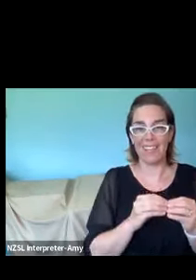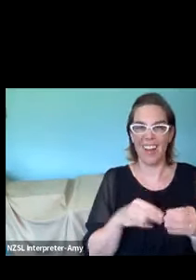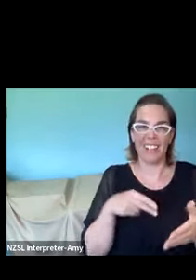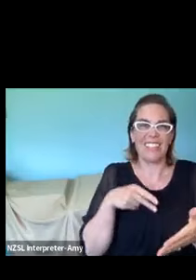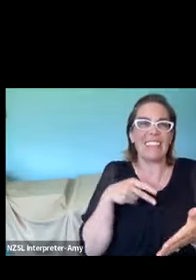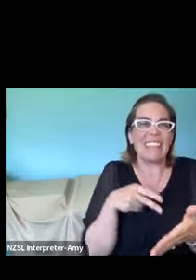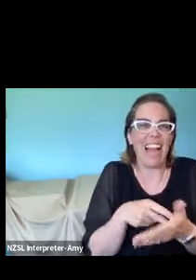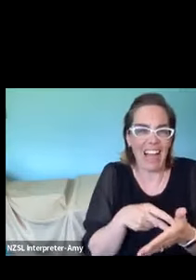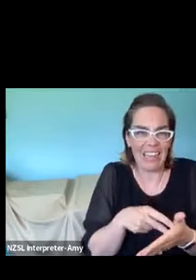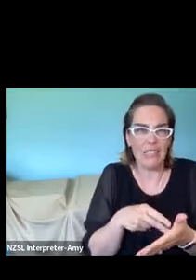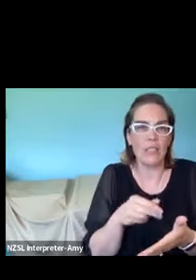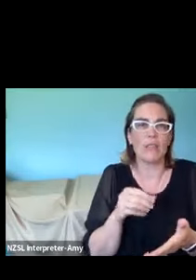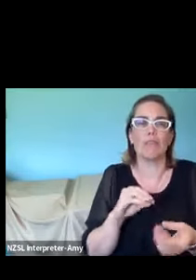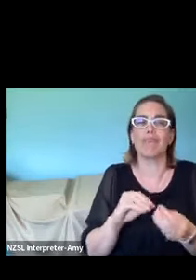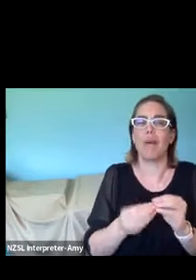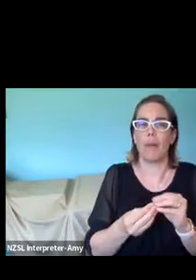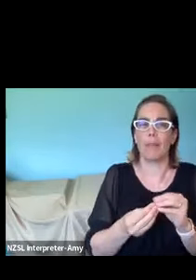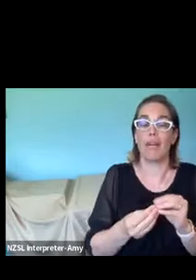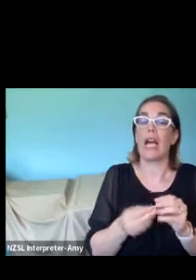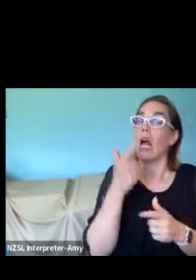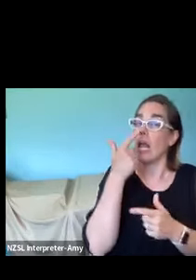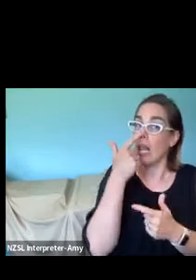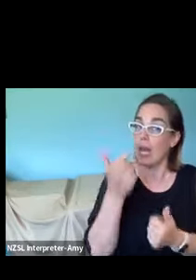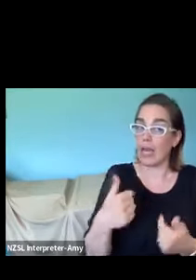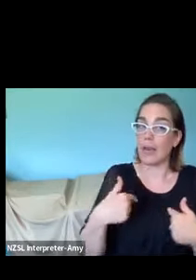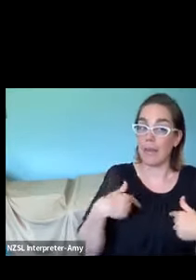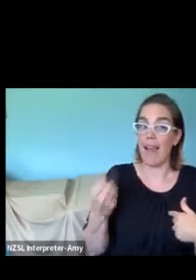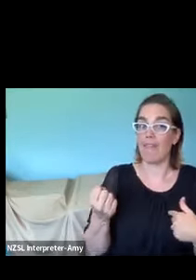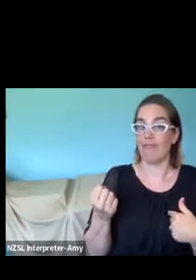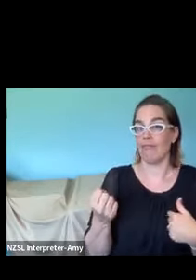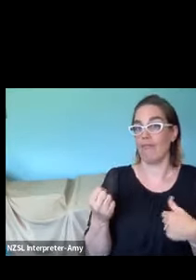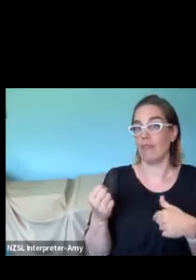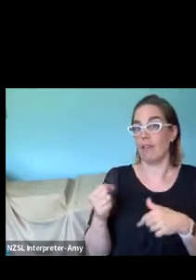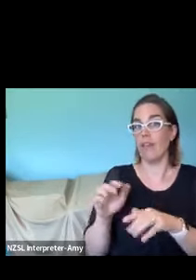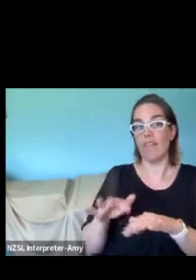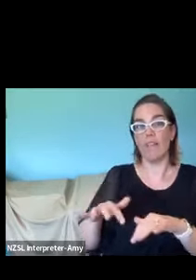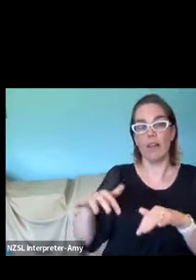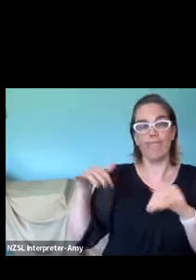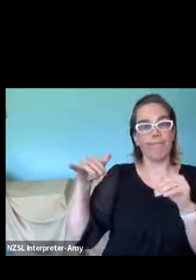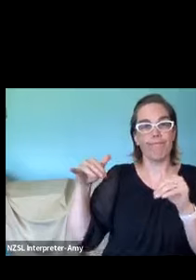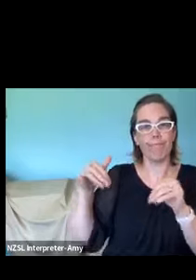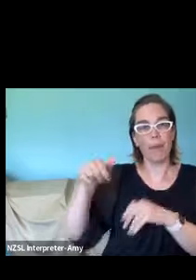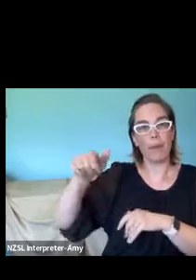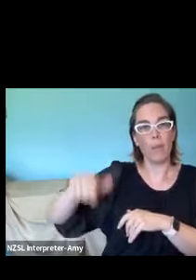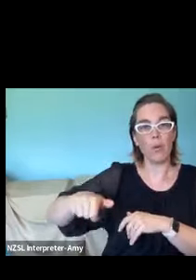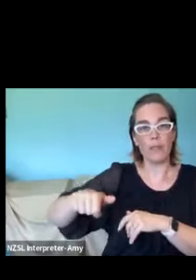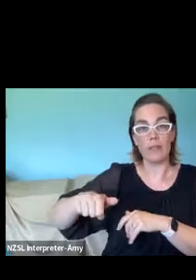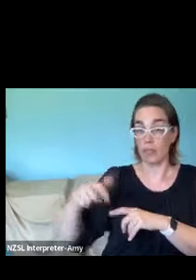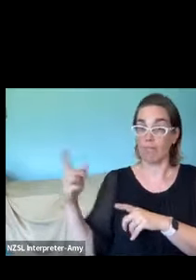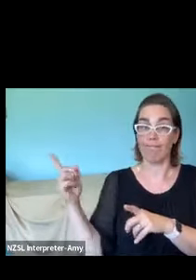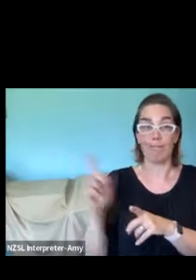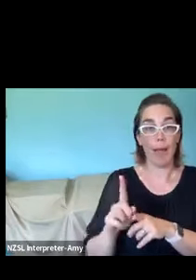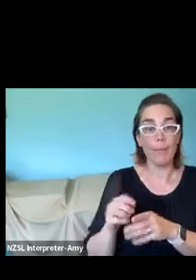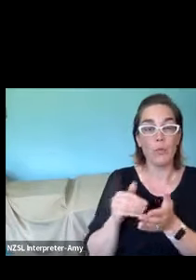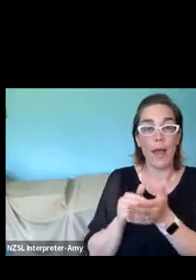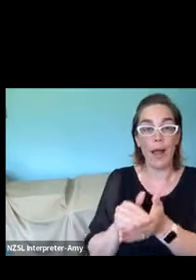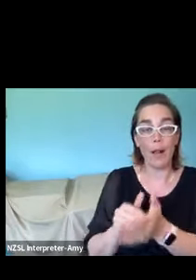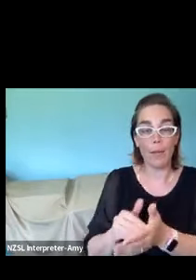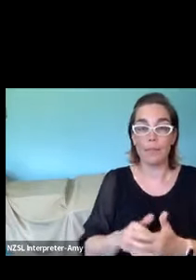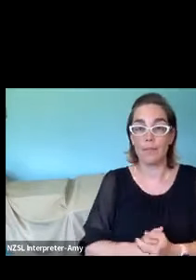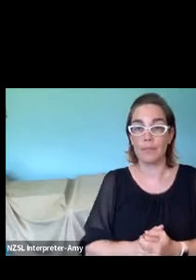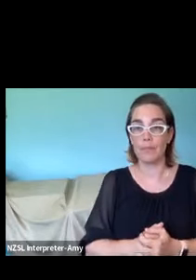there to help. I had to go on the road with my hazard lights on, which